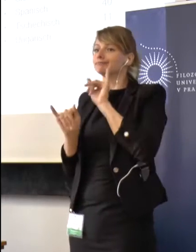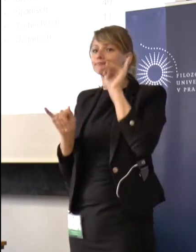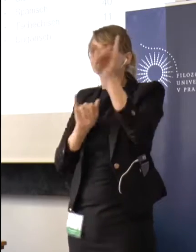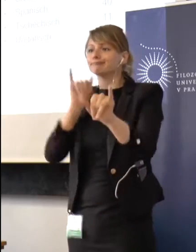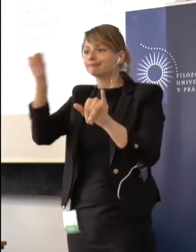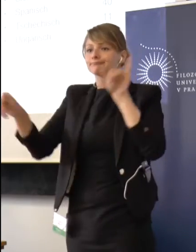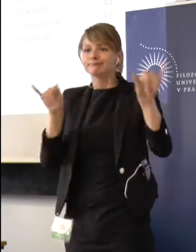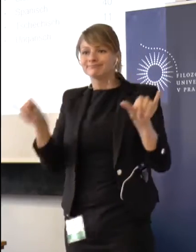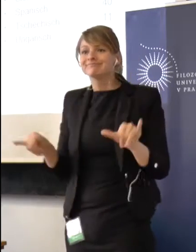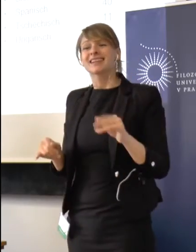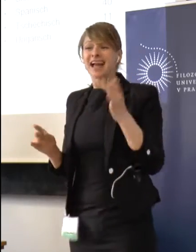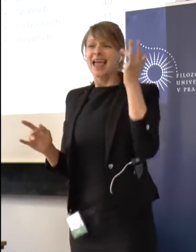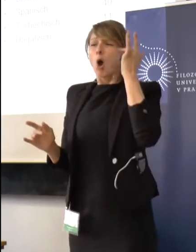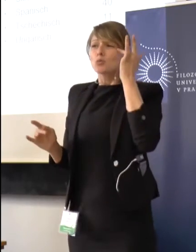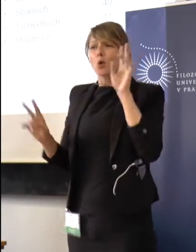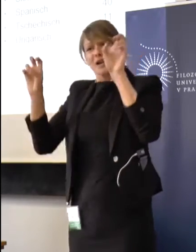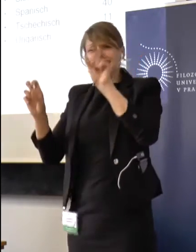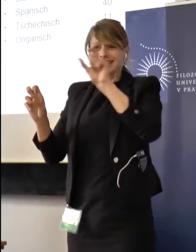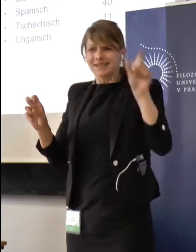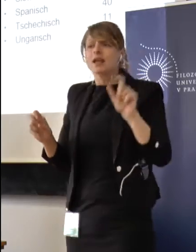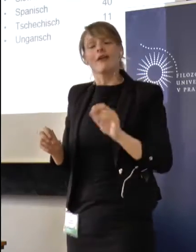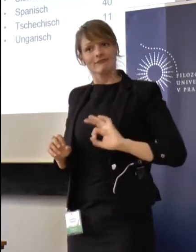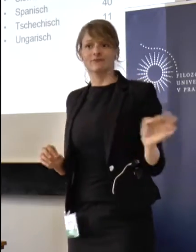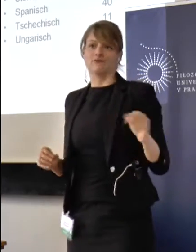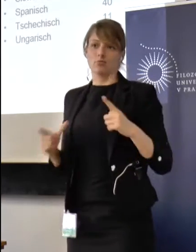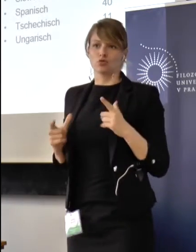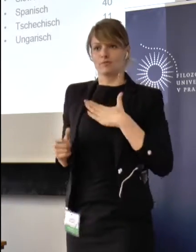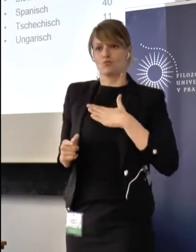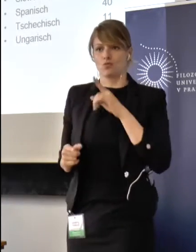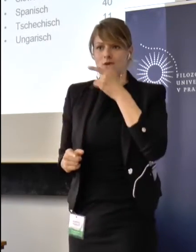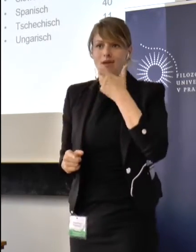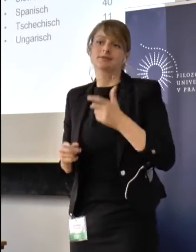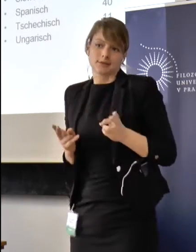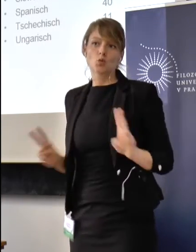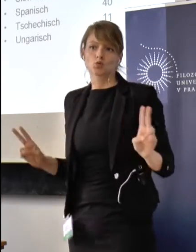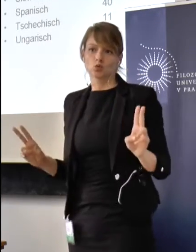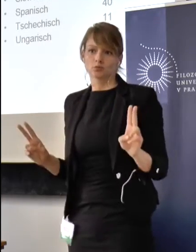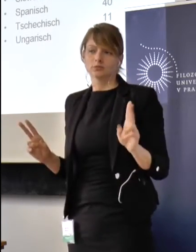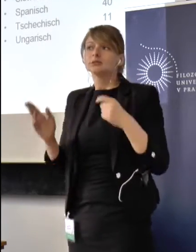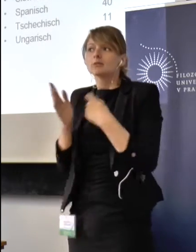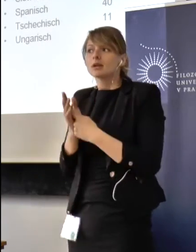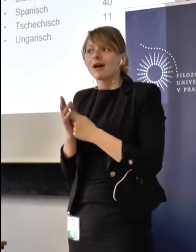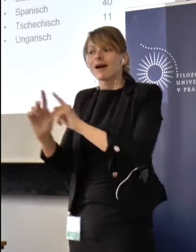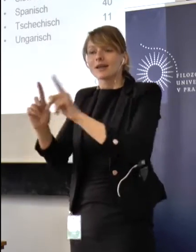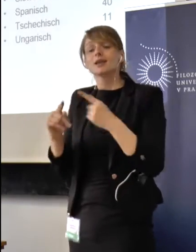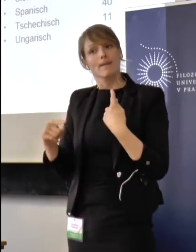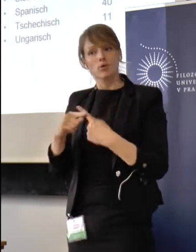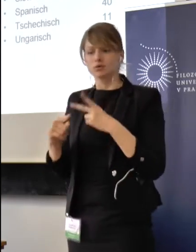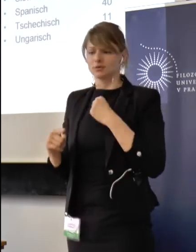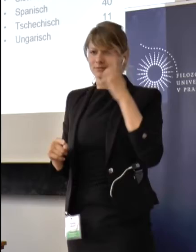are prestigious in their linguistic communities. The linguistic communities consider these languages